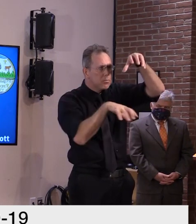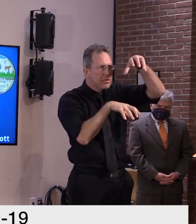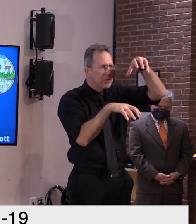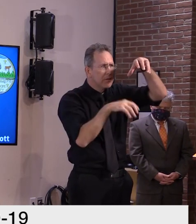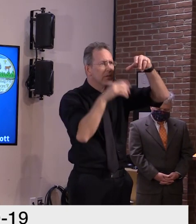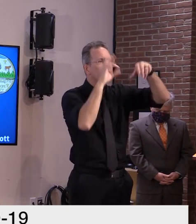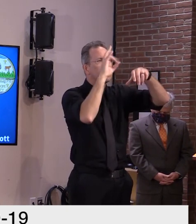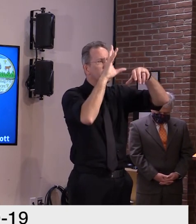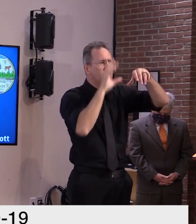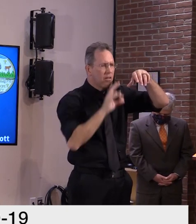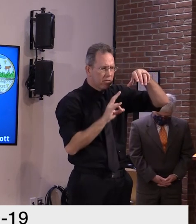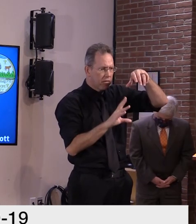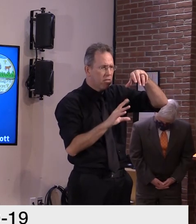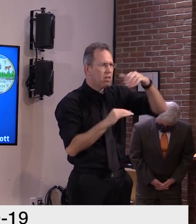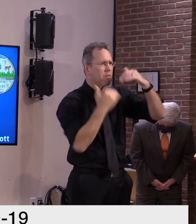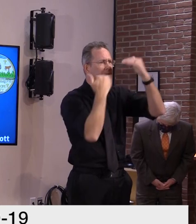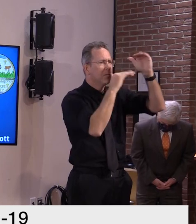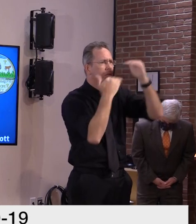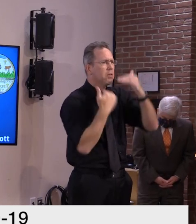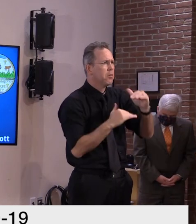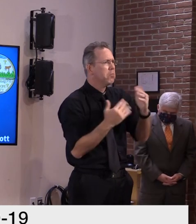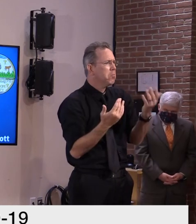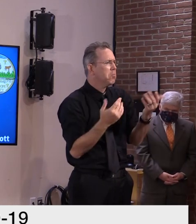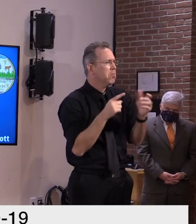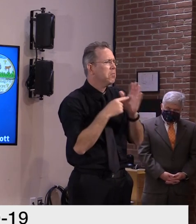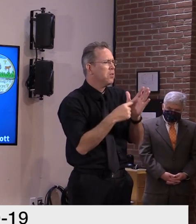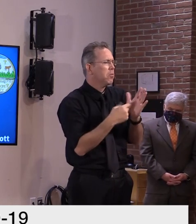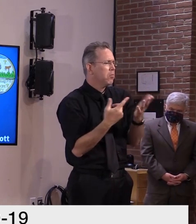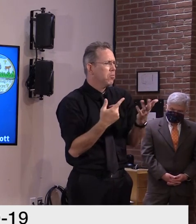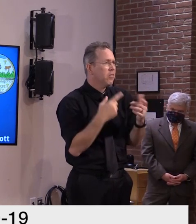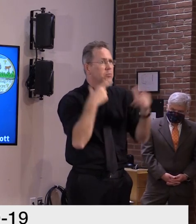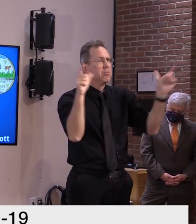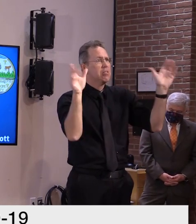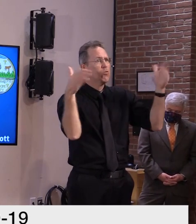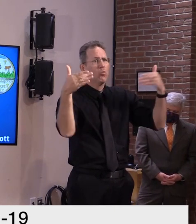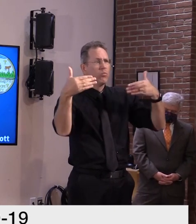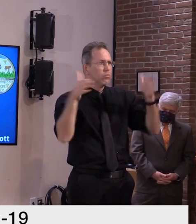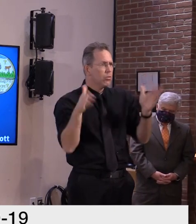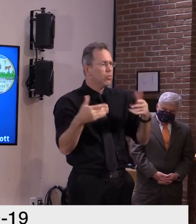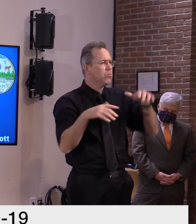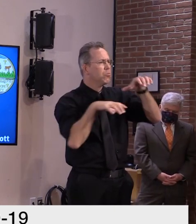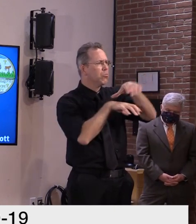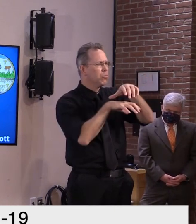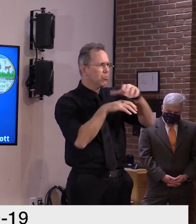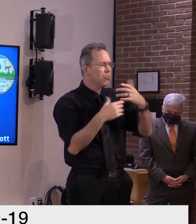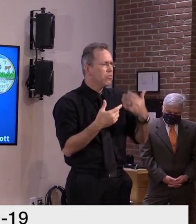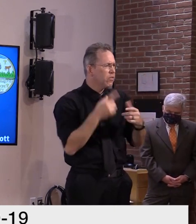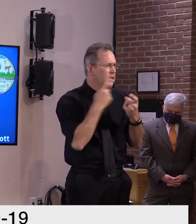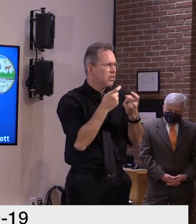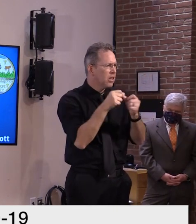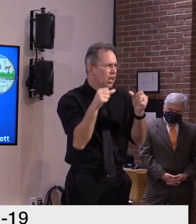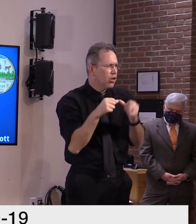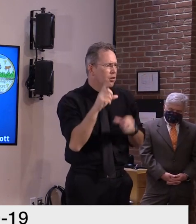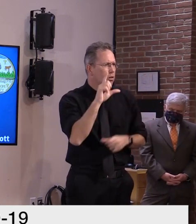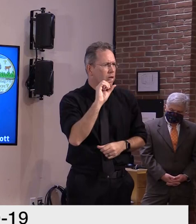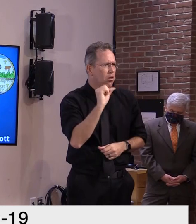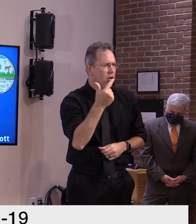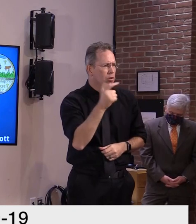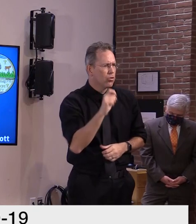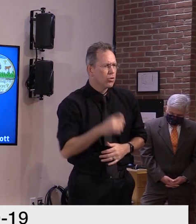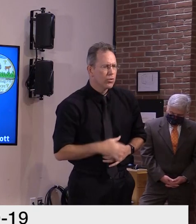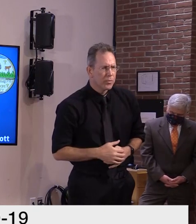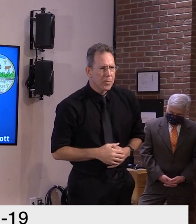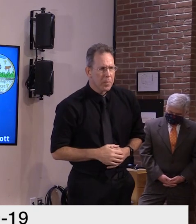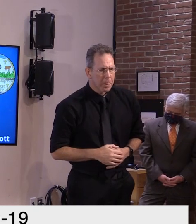The other question I had was, the ski areas are pretty much have pretty solid plans on their food and